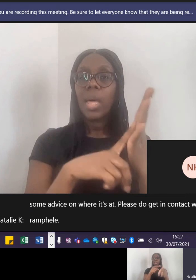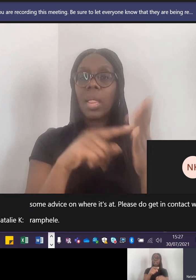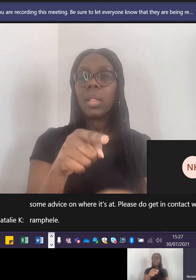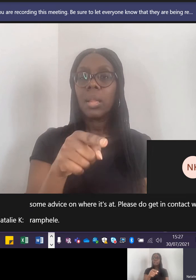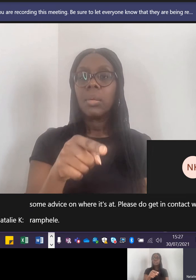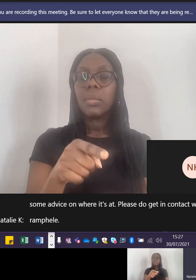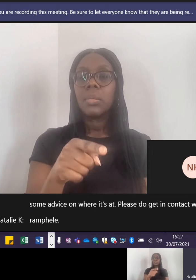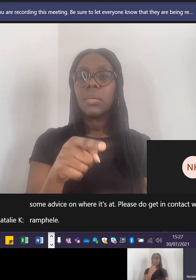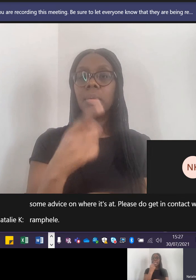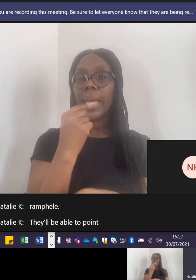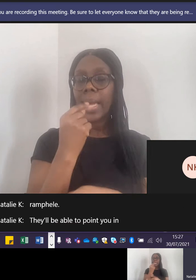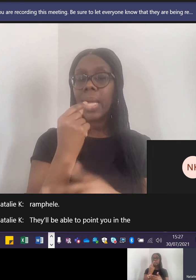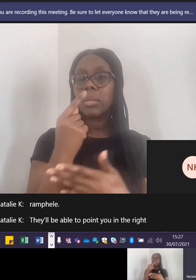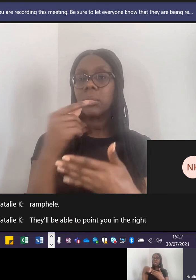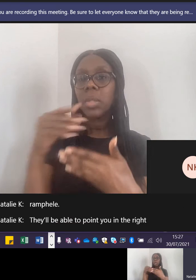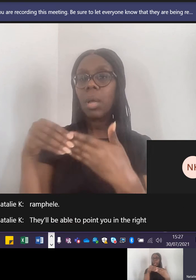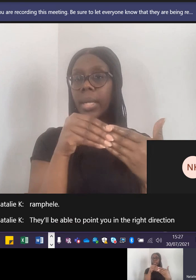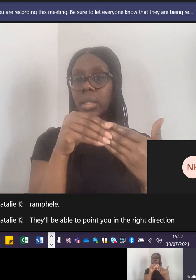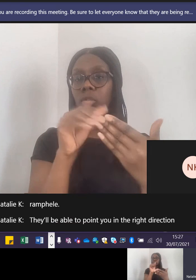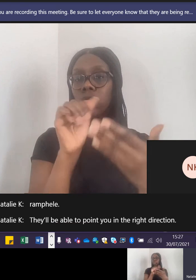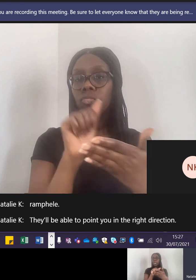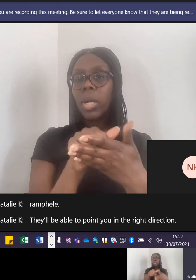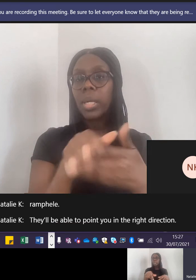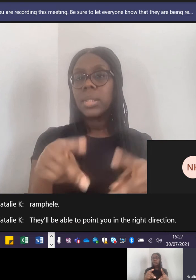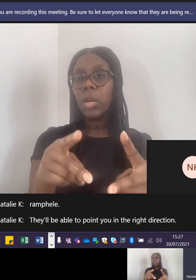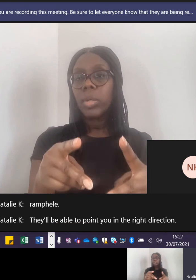They'll be able to point you in the right direction.